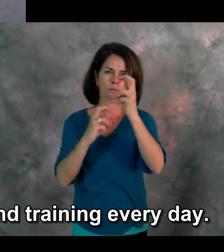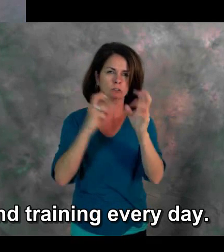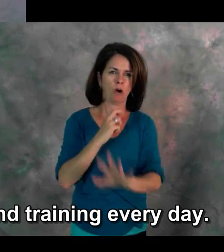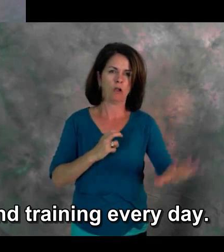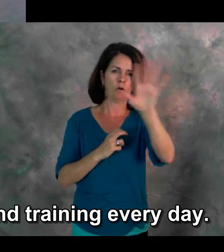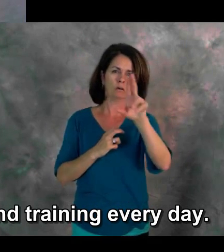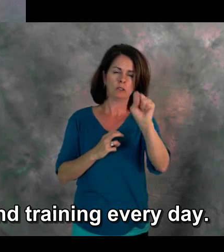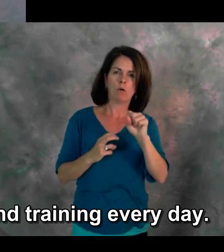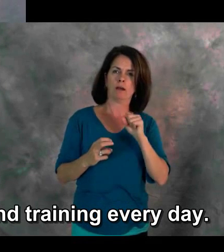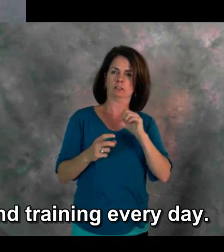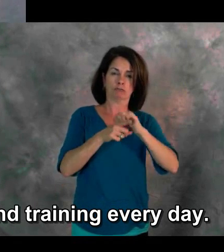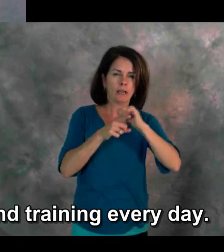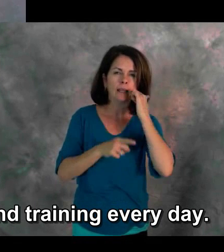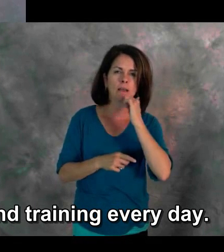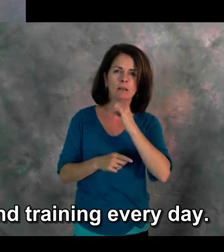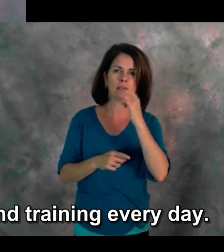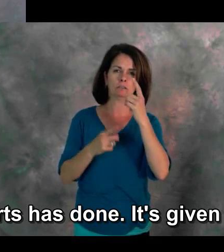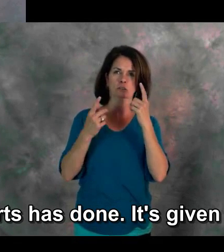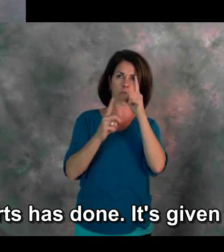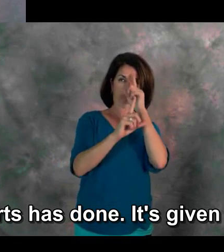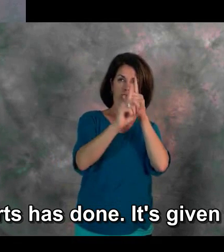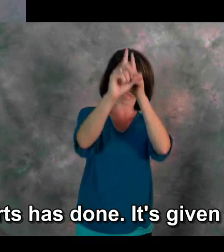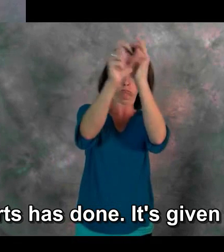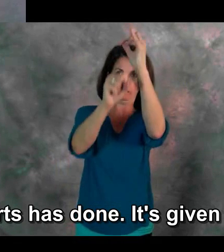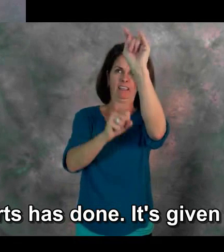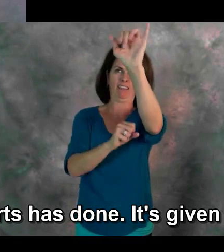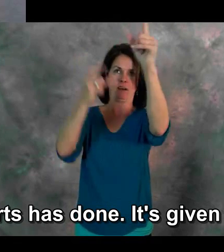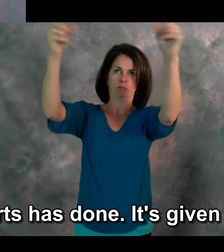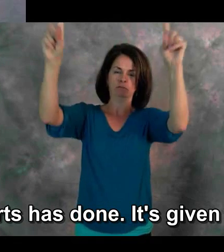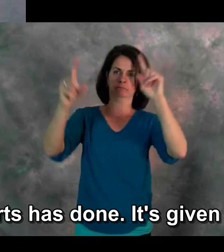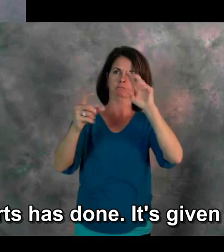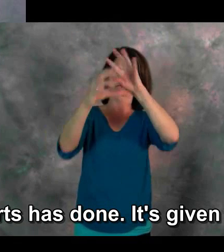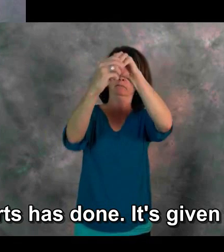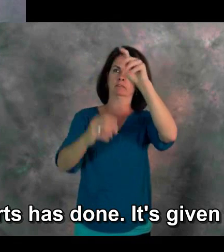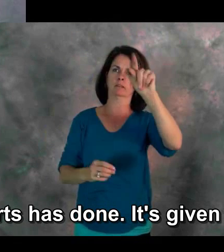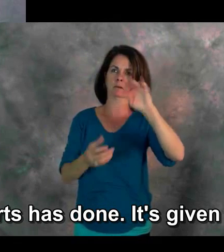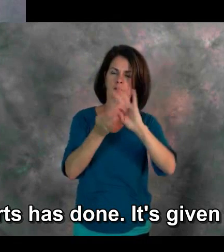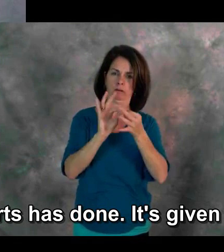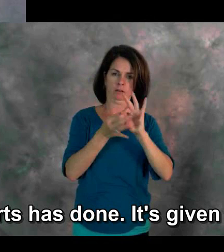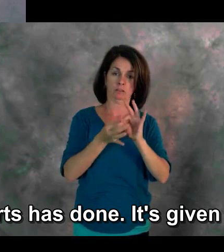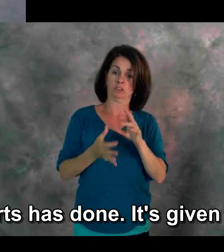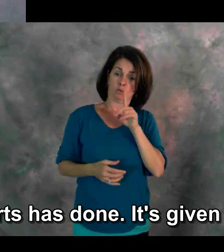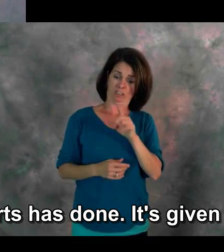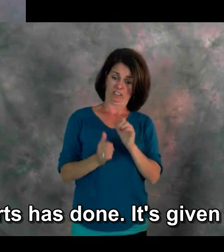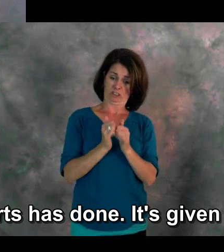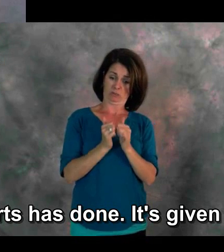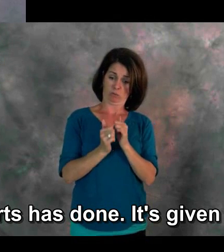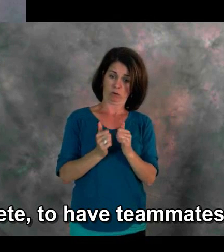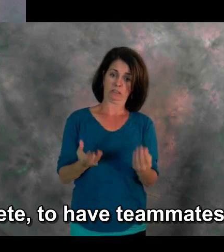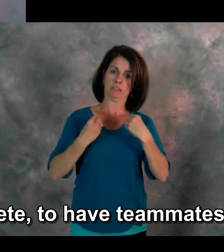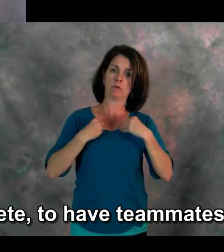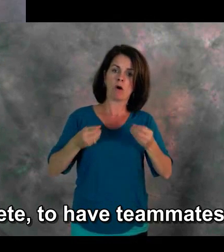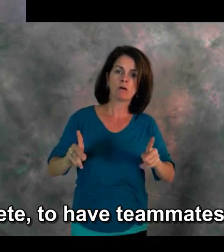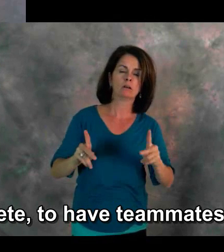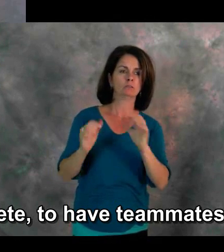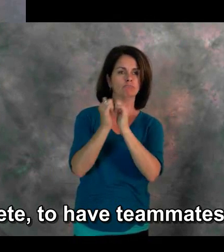and training every day. And so for me, that's what sports has done. It's given me